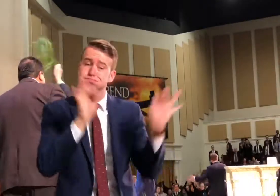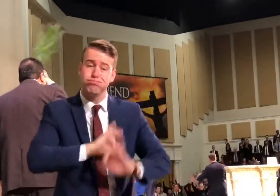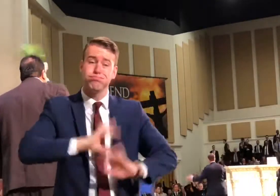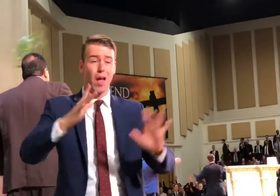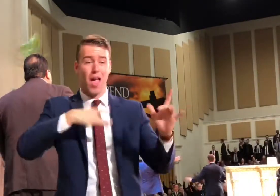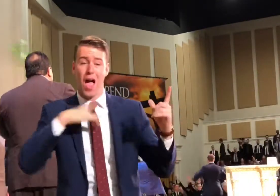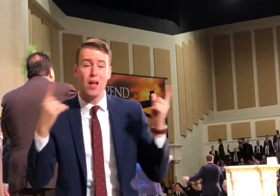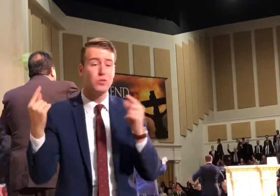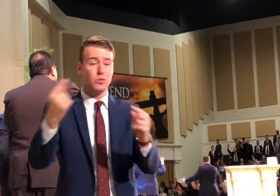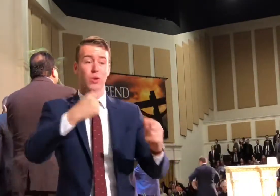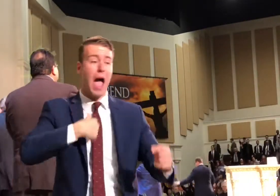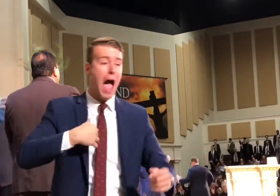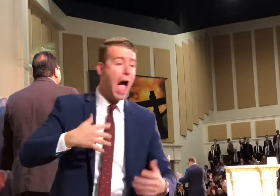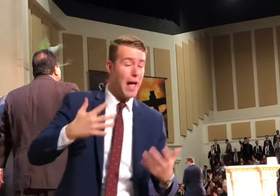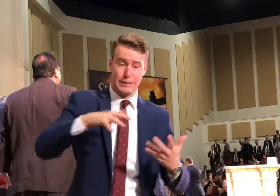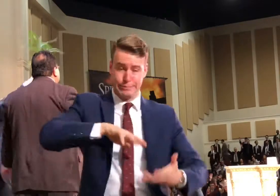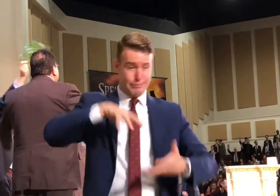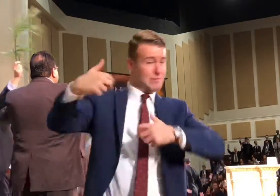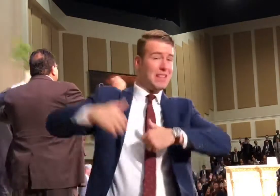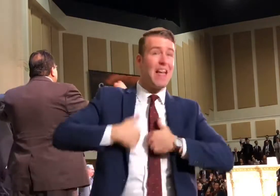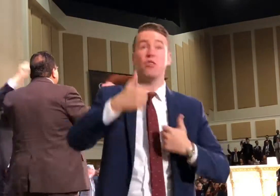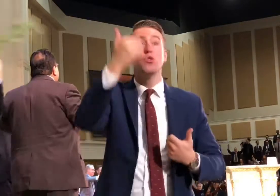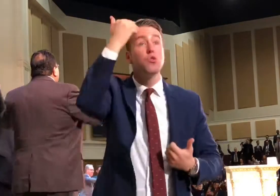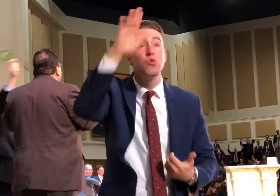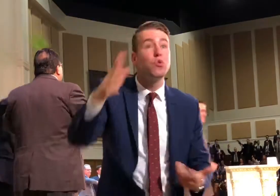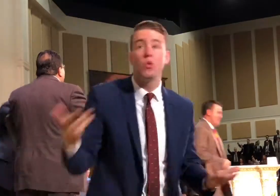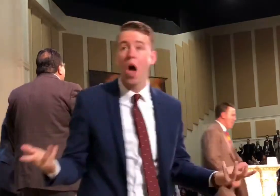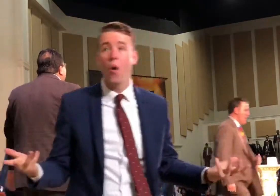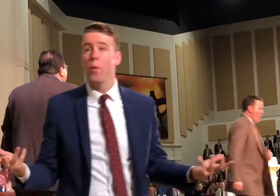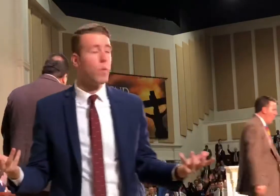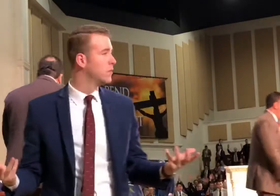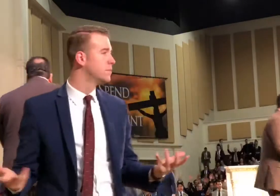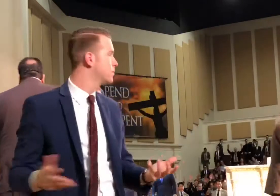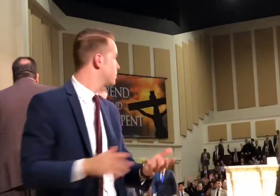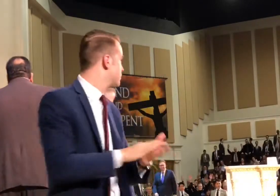I was smoking. You don't know what I was.